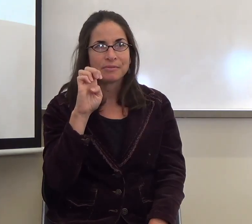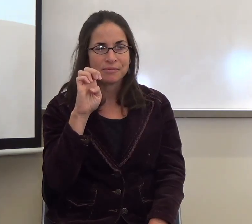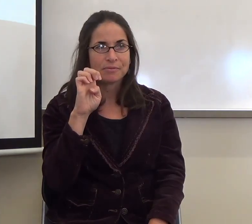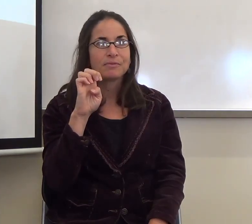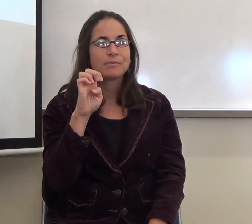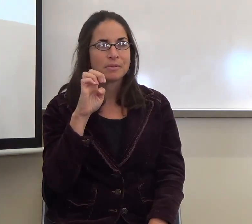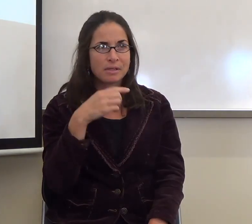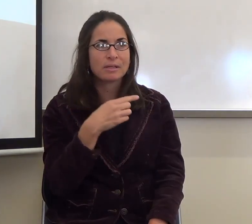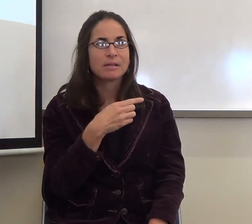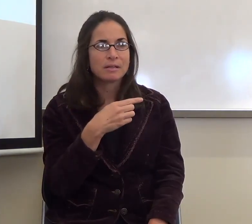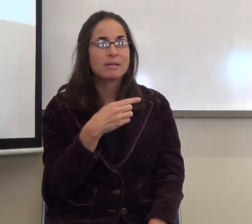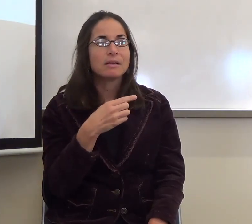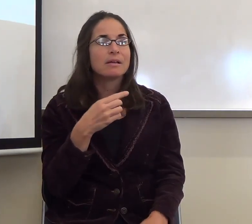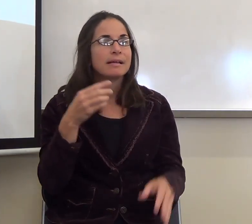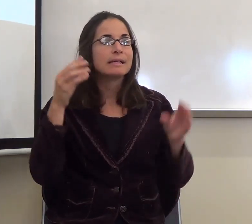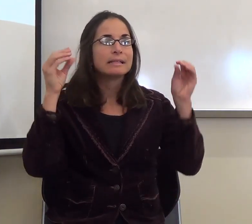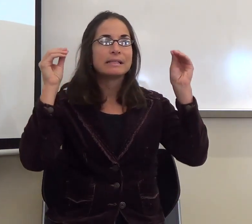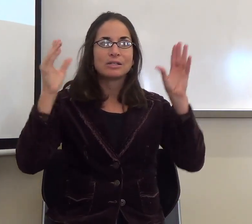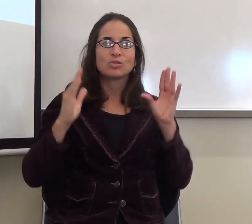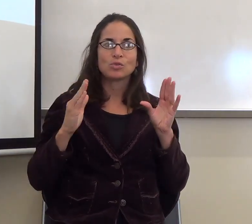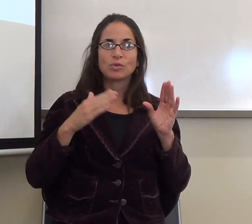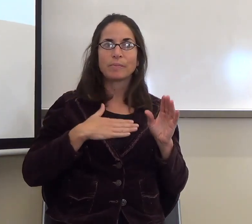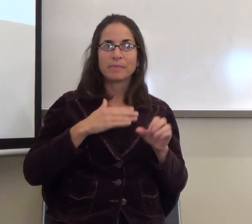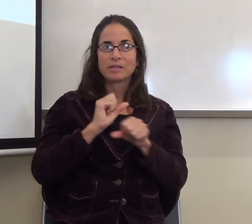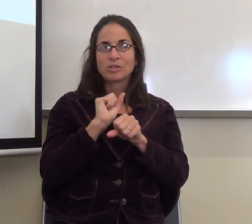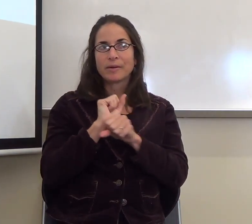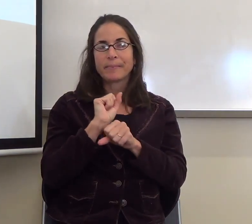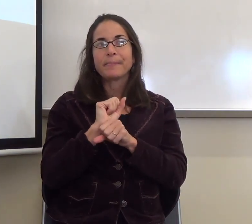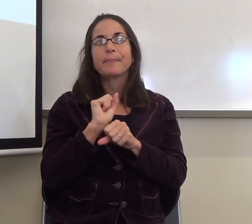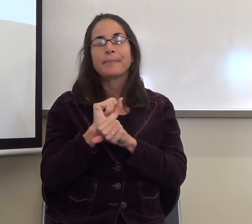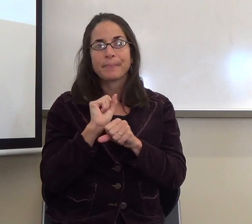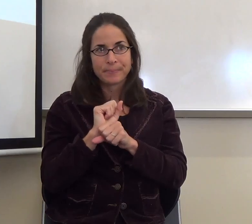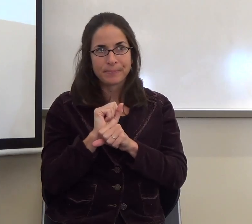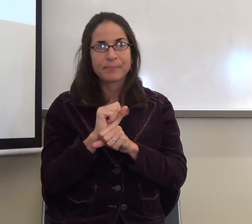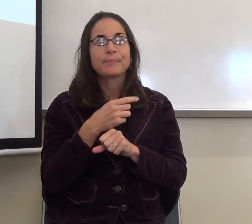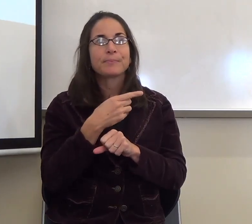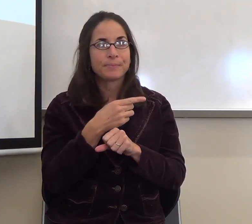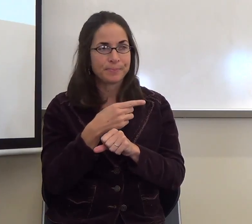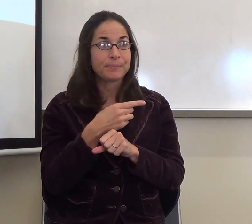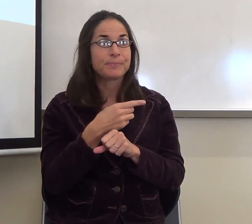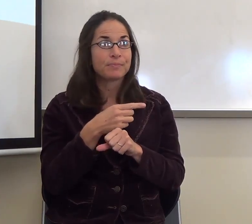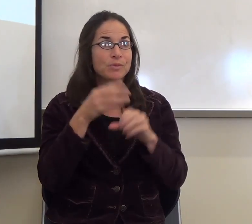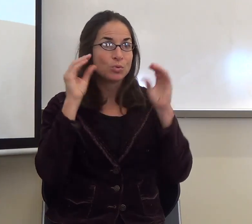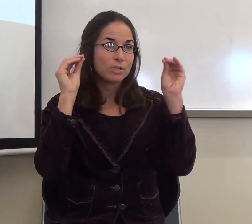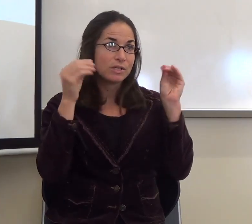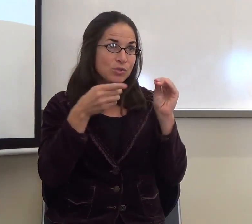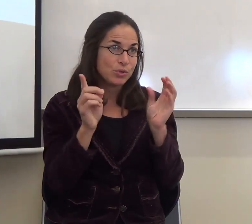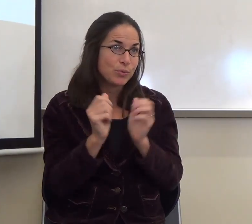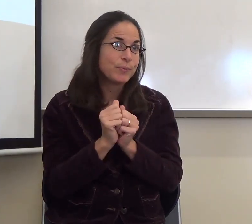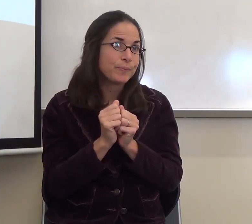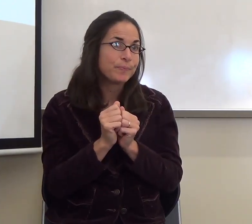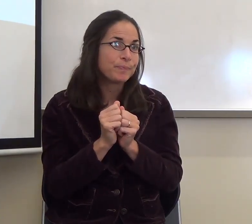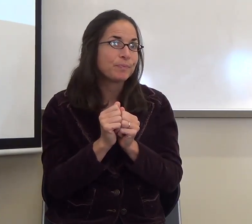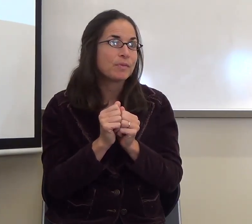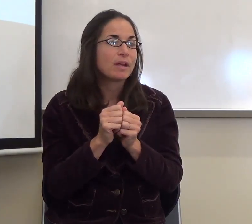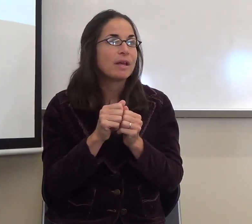that teachers, that I am tasked with doing in here. is to get you to know this stuff so well